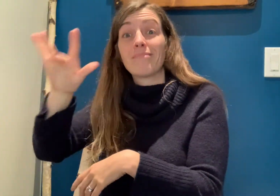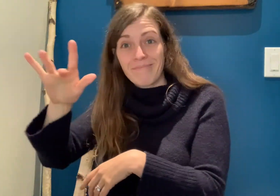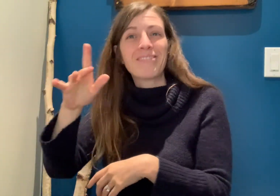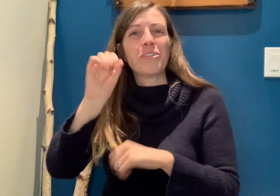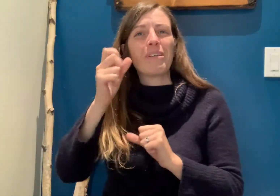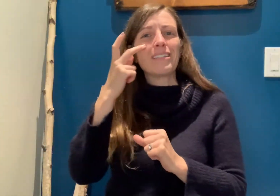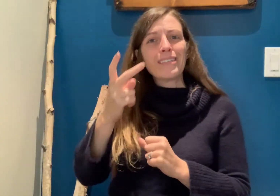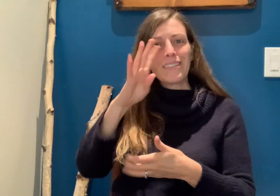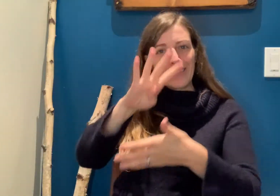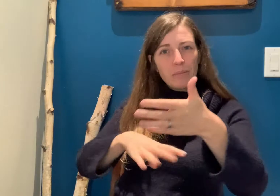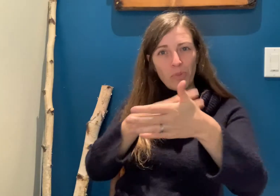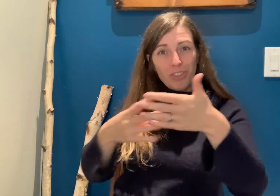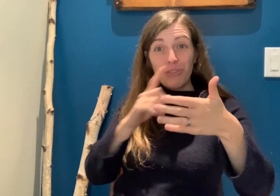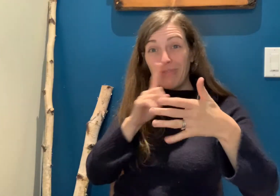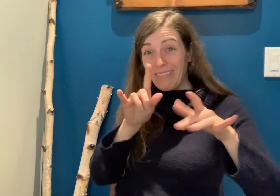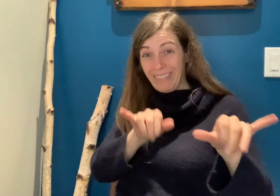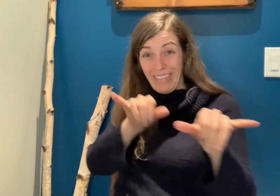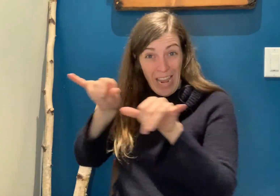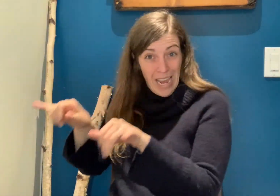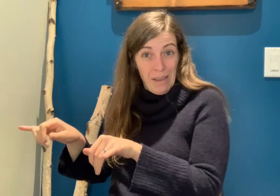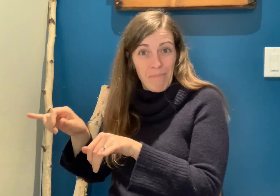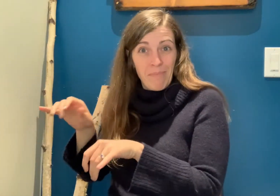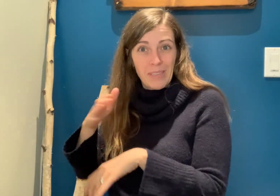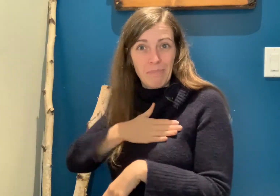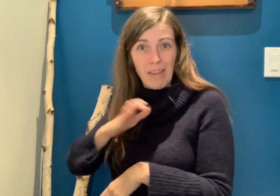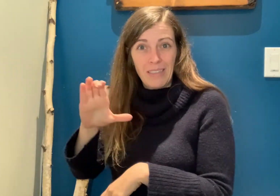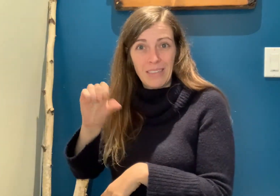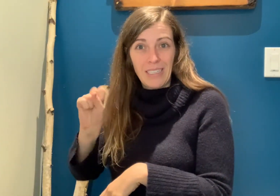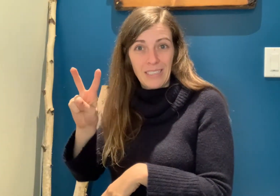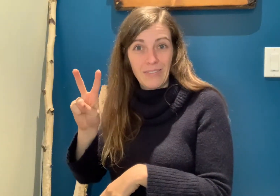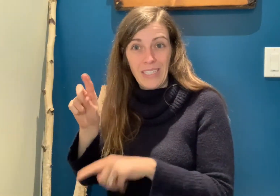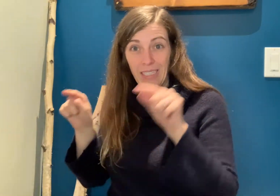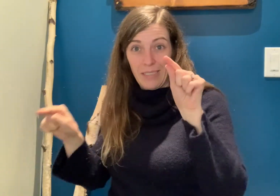my Excel file, my CSV file, when I opened it in Excel.